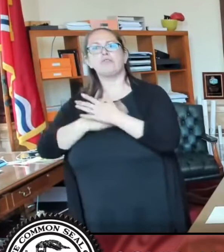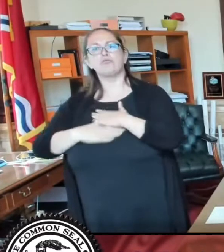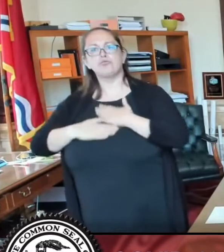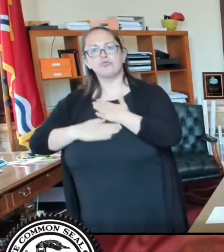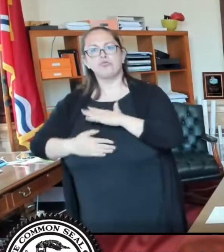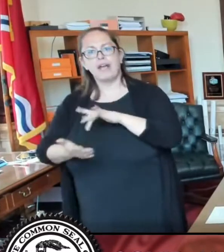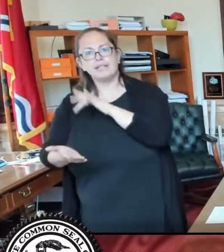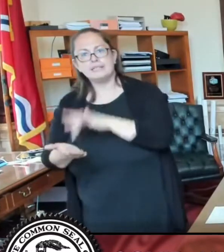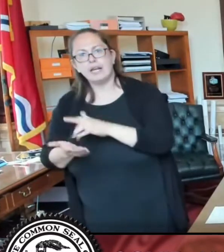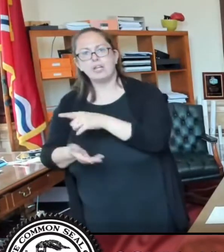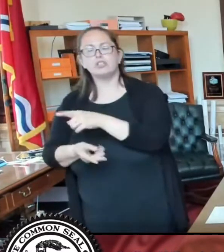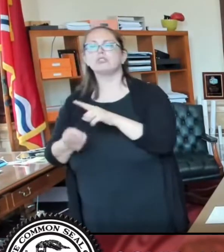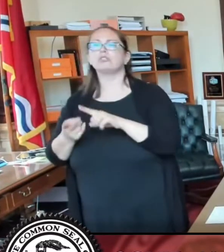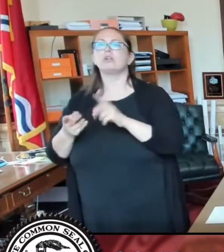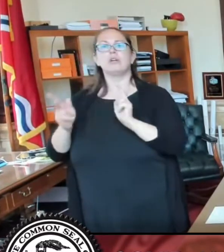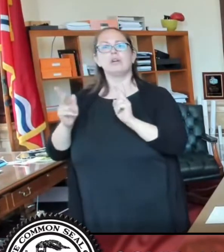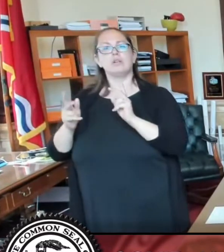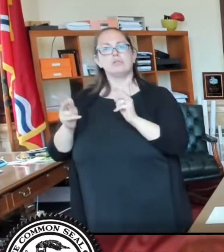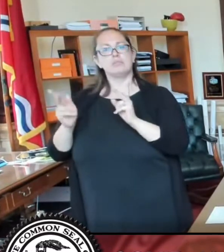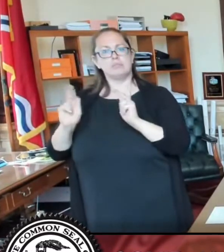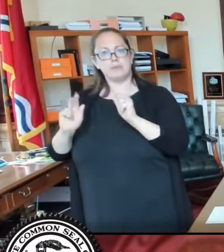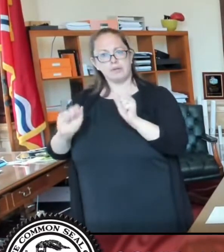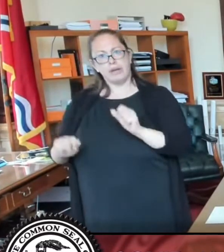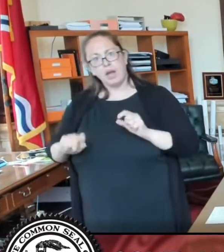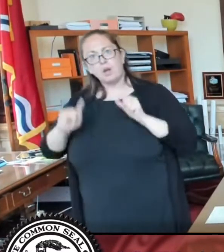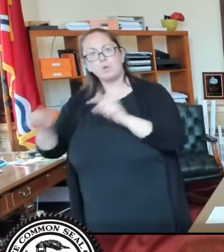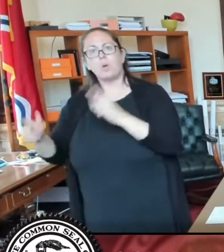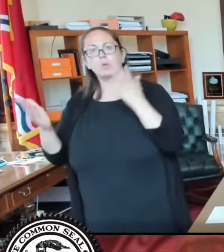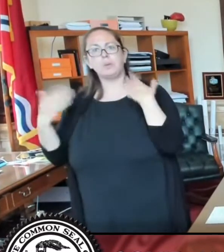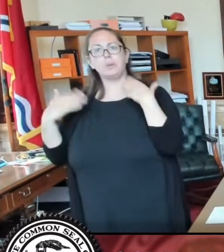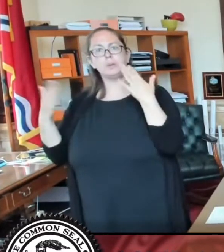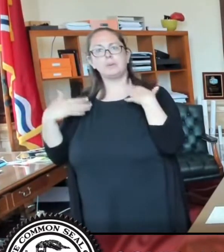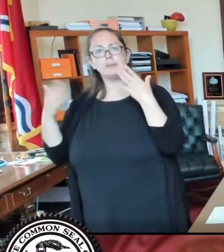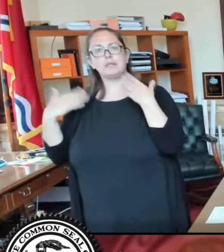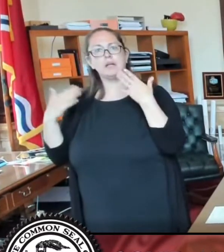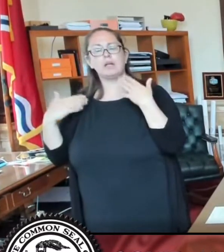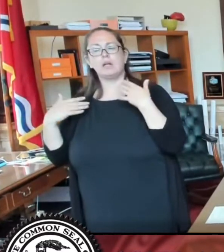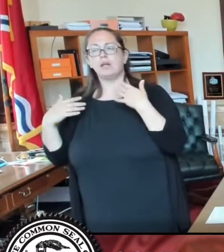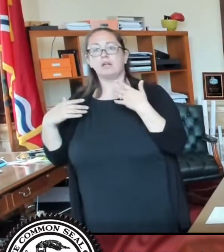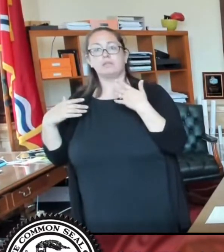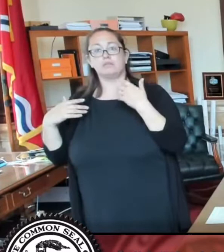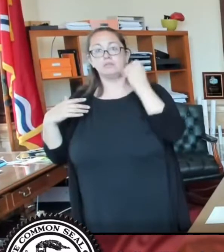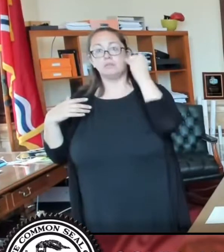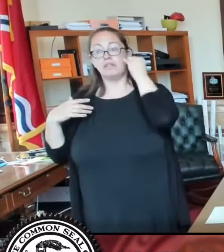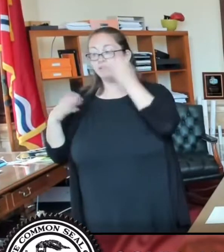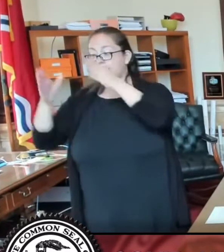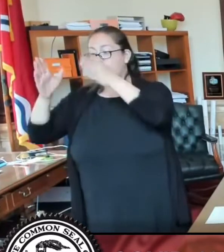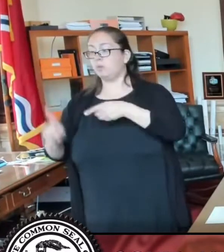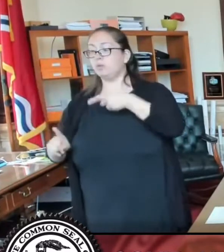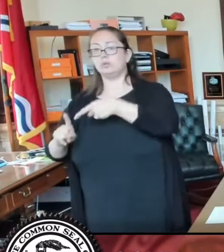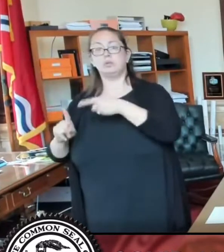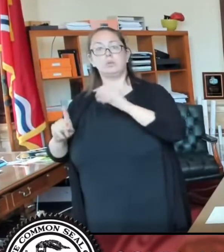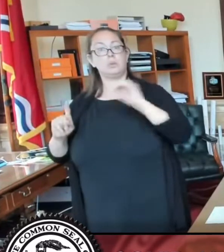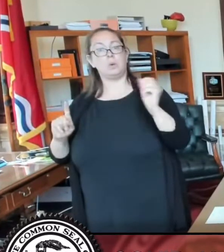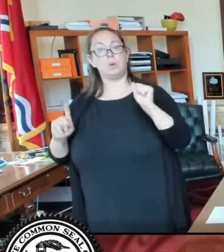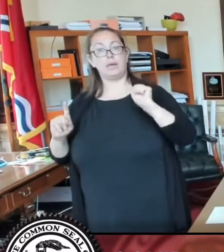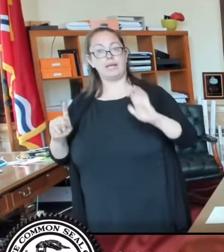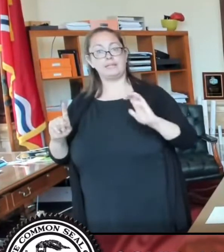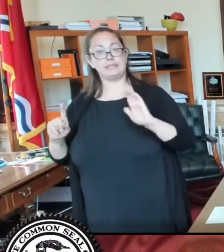where folks can go to cool down or to cool off, I should say, if they don't have air conditioning at their